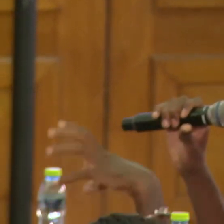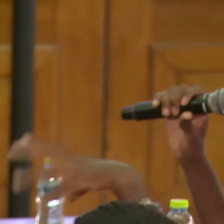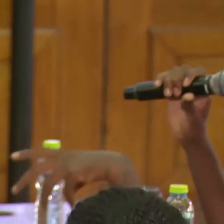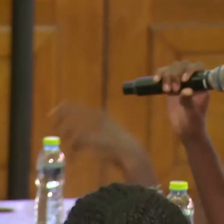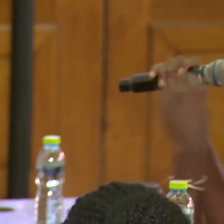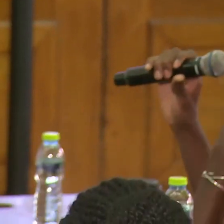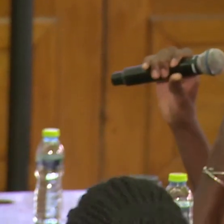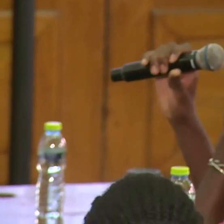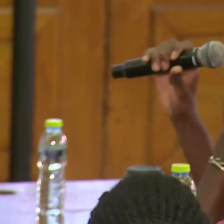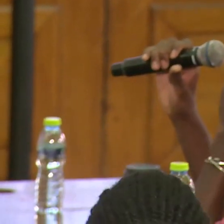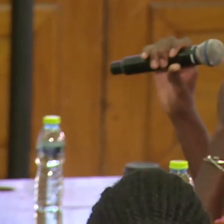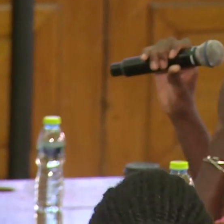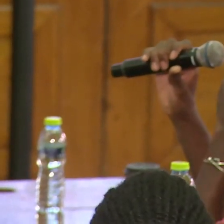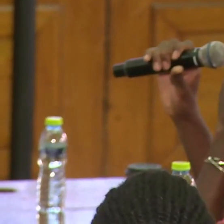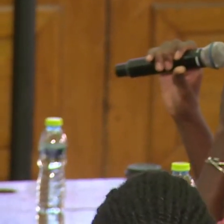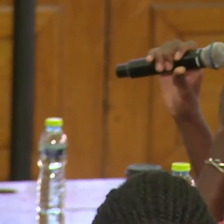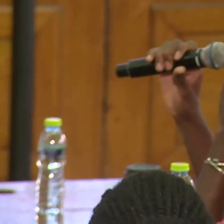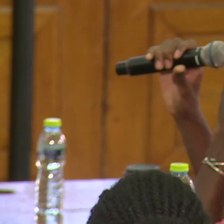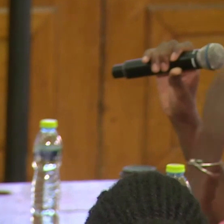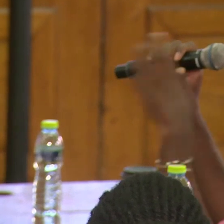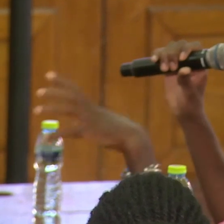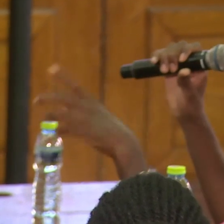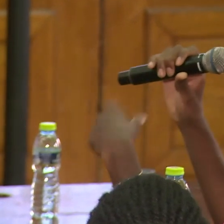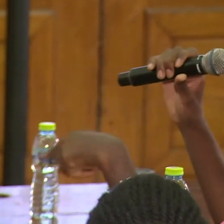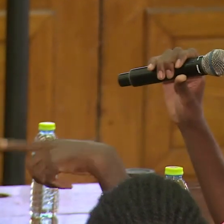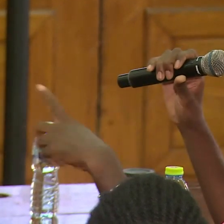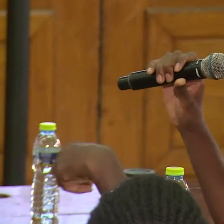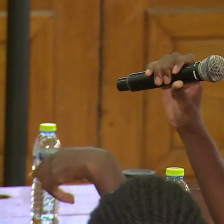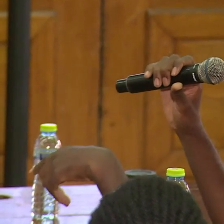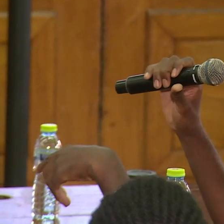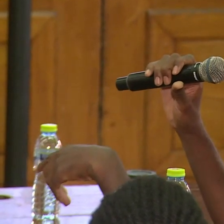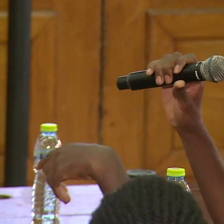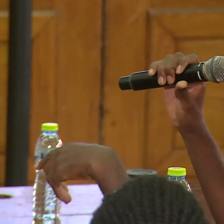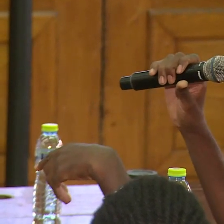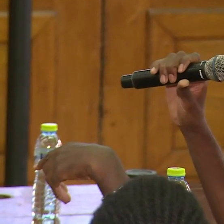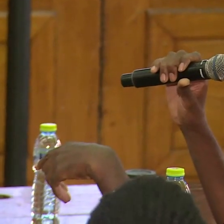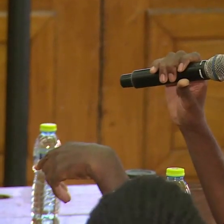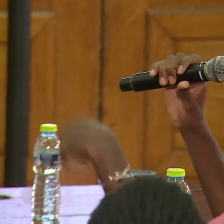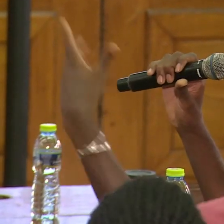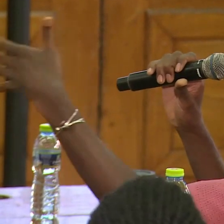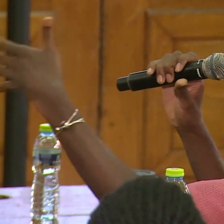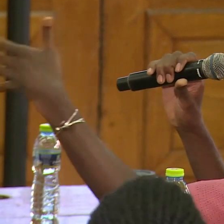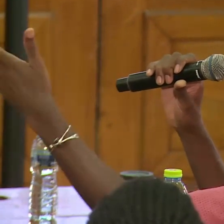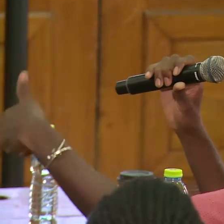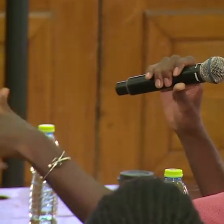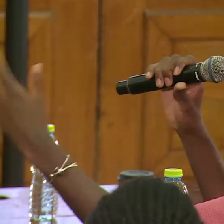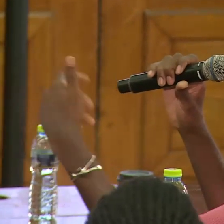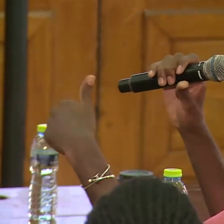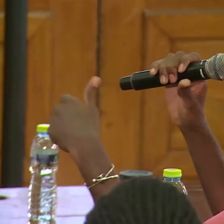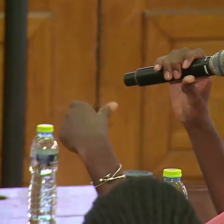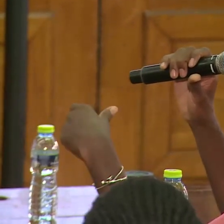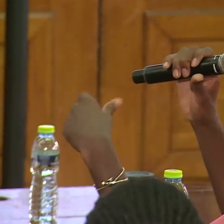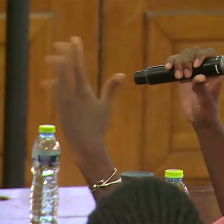In this conference, I learned that there's a great idea for mainstreaming. You were talking about integration